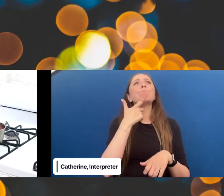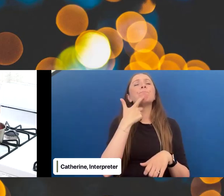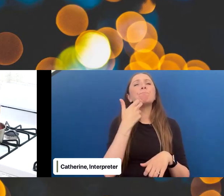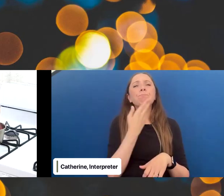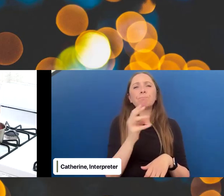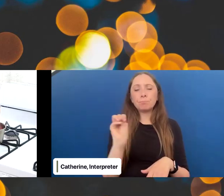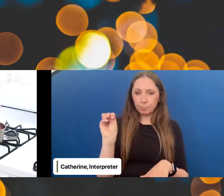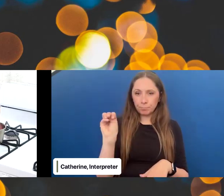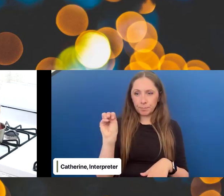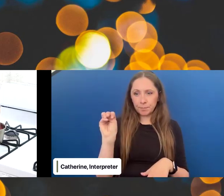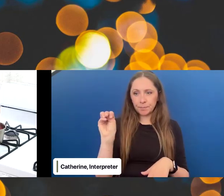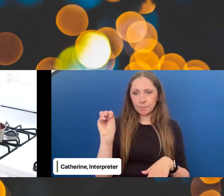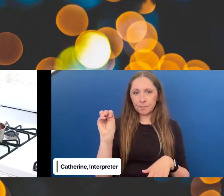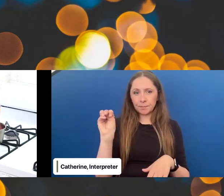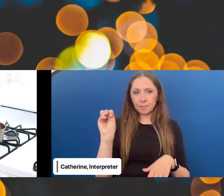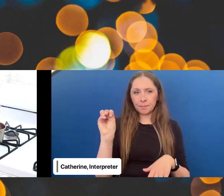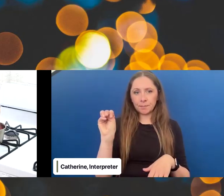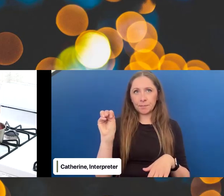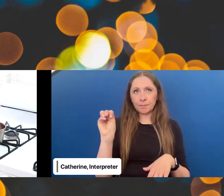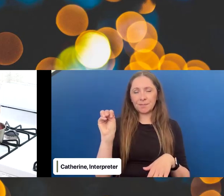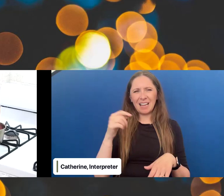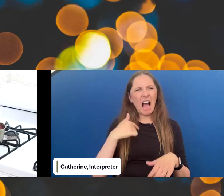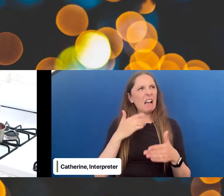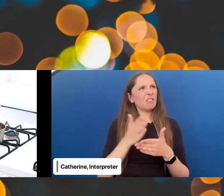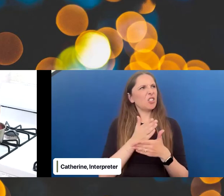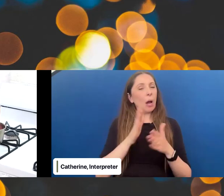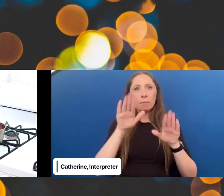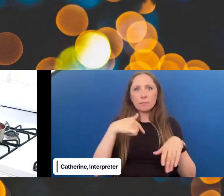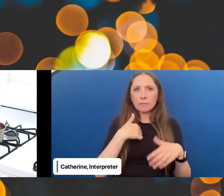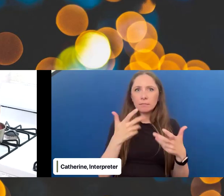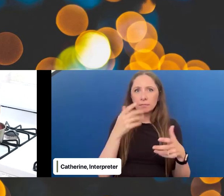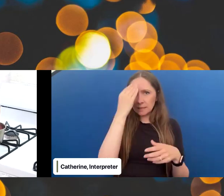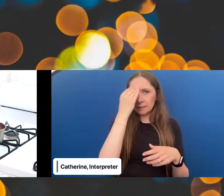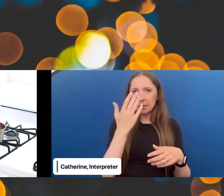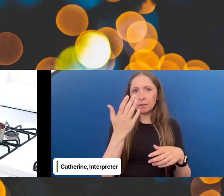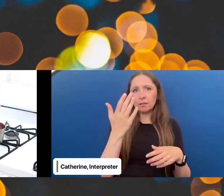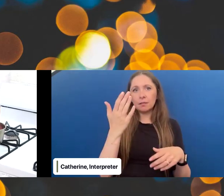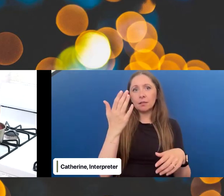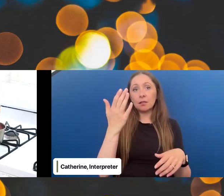Let's see. Have I shared some things? Did I ever tell you that